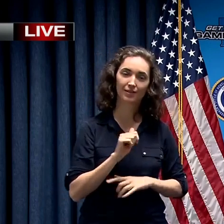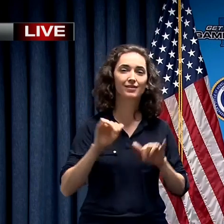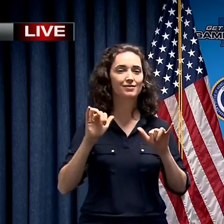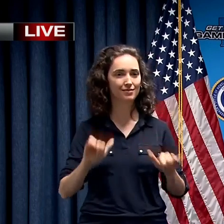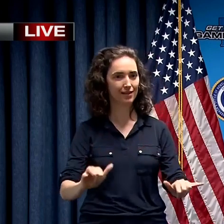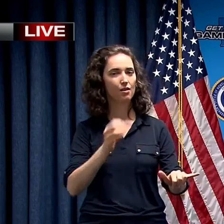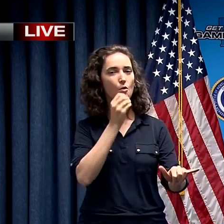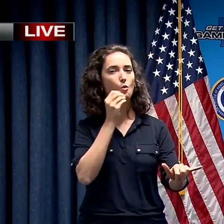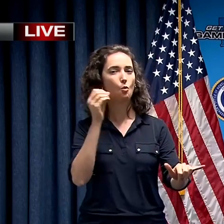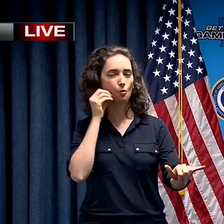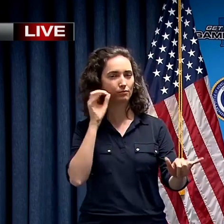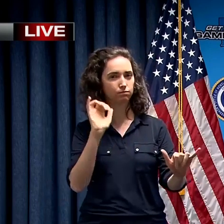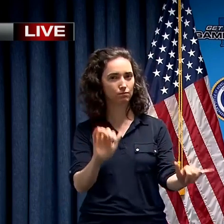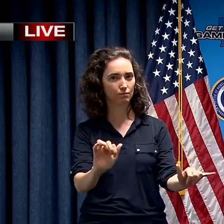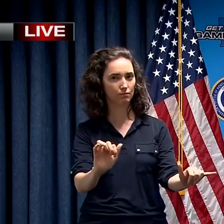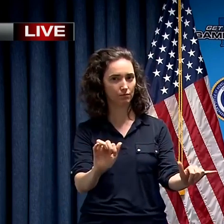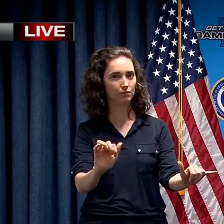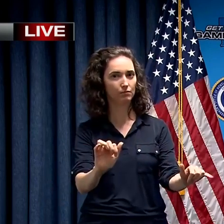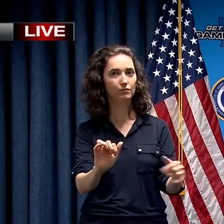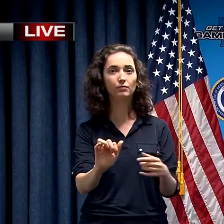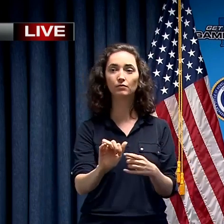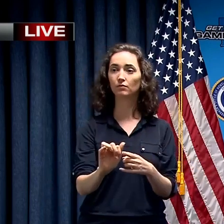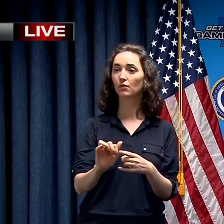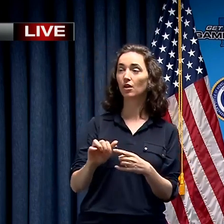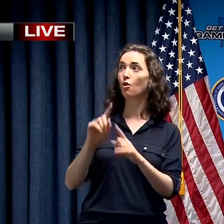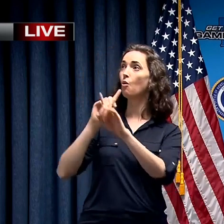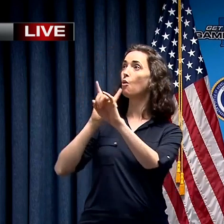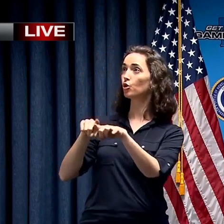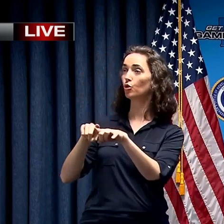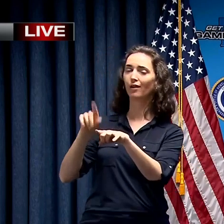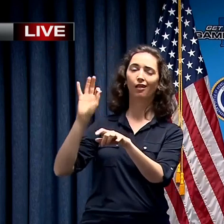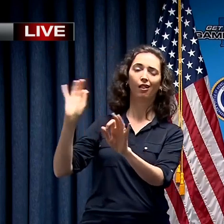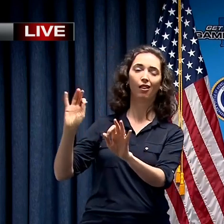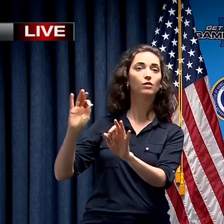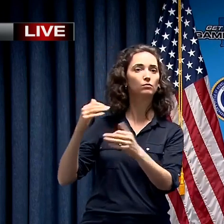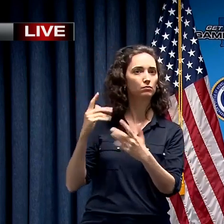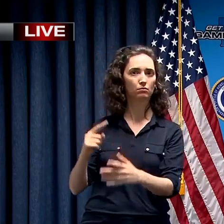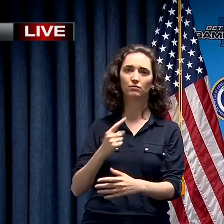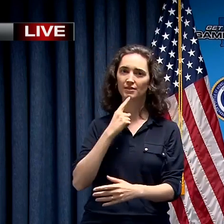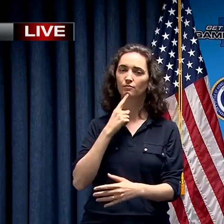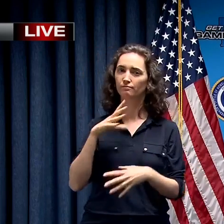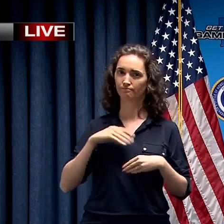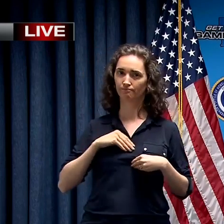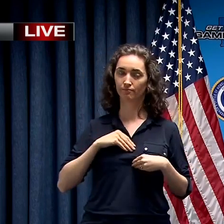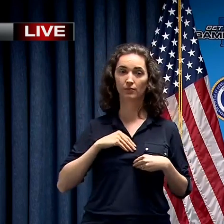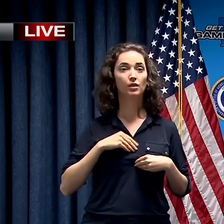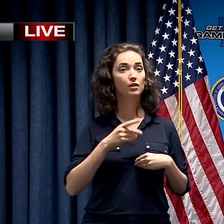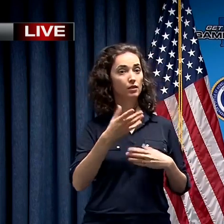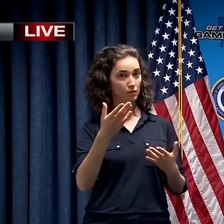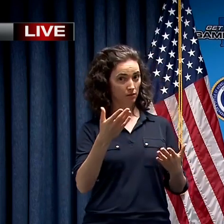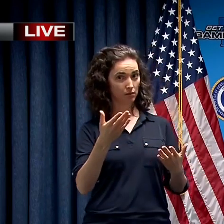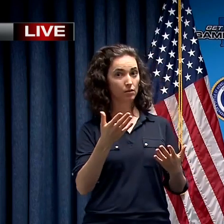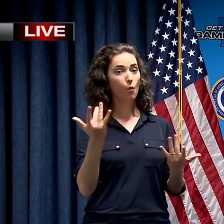seriously. Your neighbor's life depends on it, and quite frankly, so might your own.